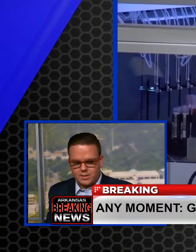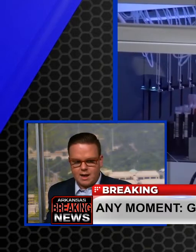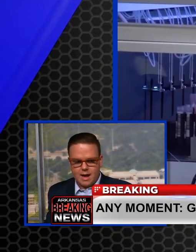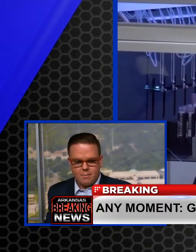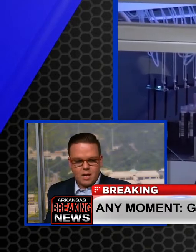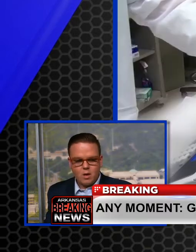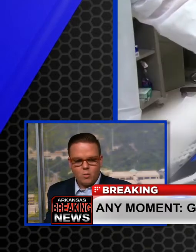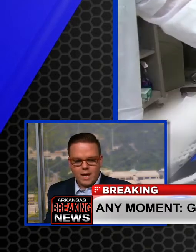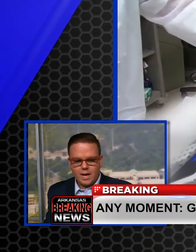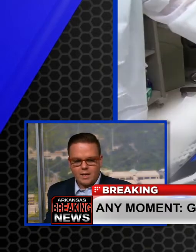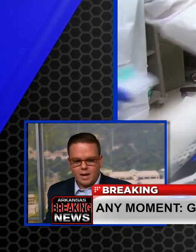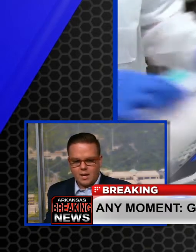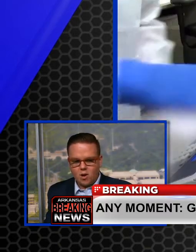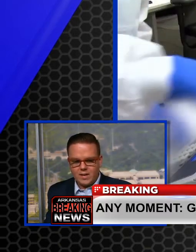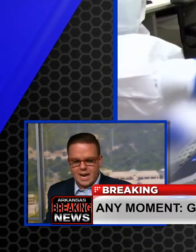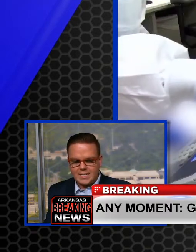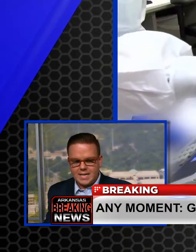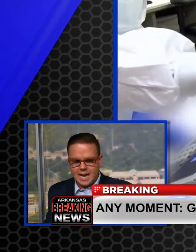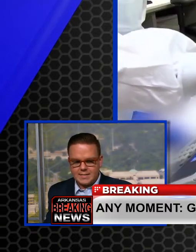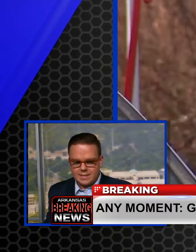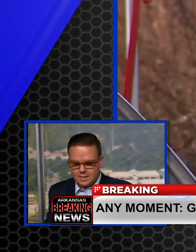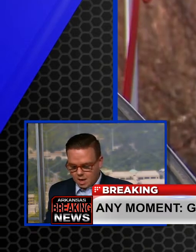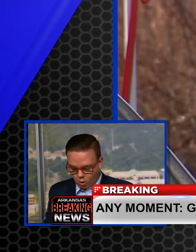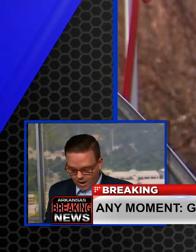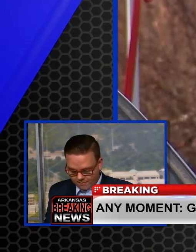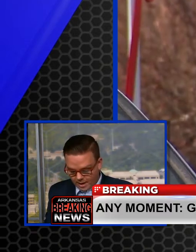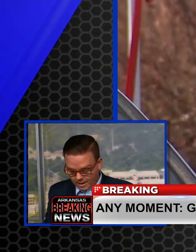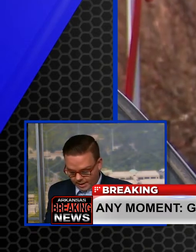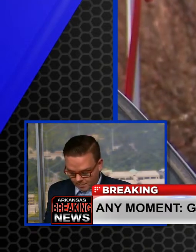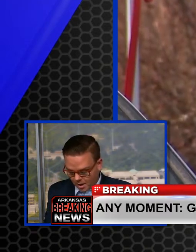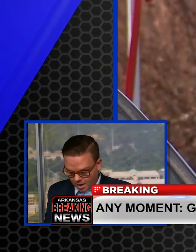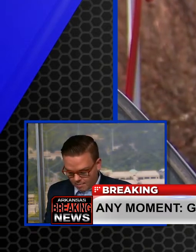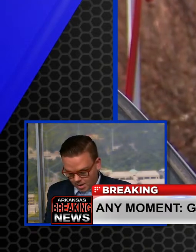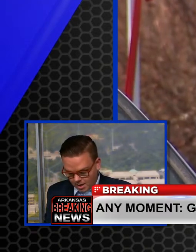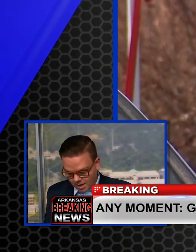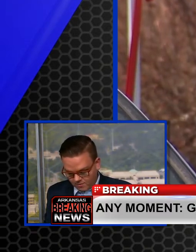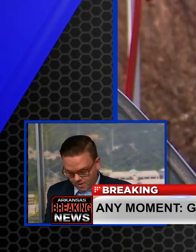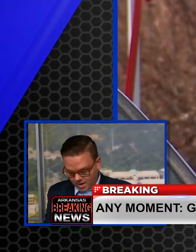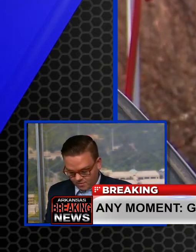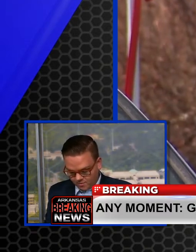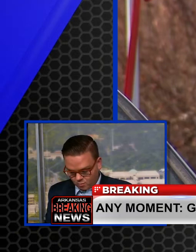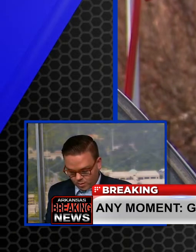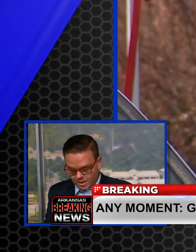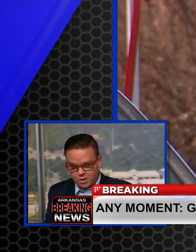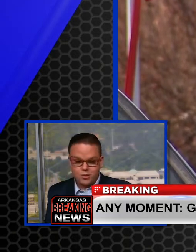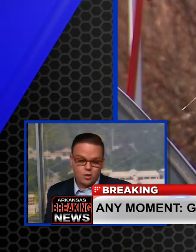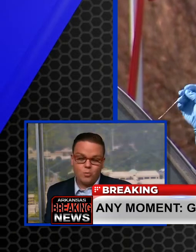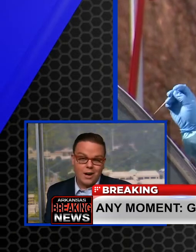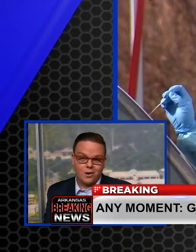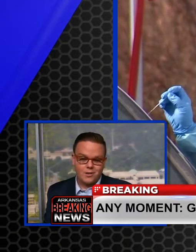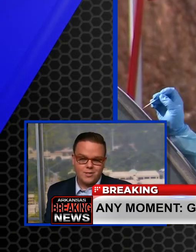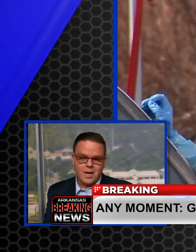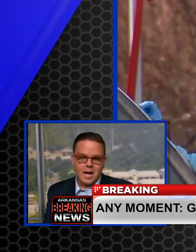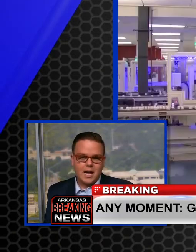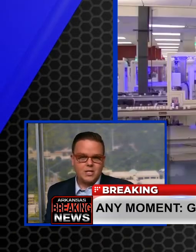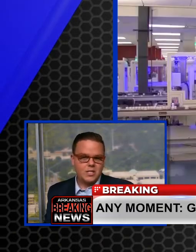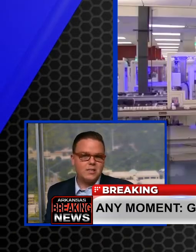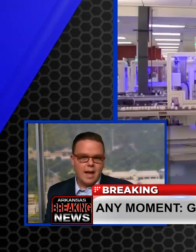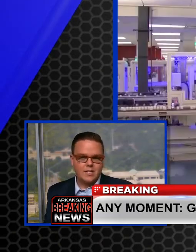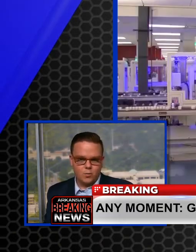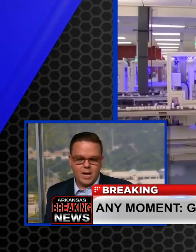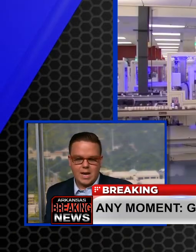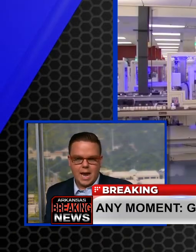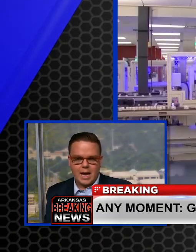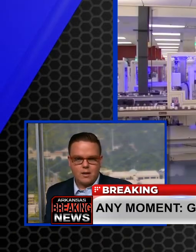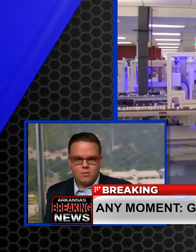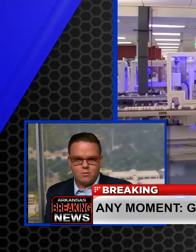critical time when COVID-19 cases, quite frankly, have reached new records. Just